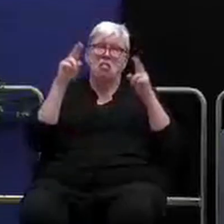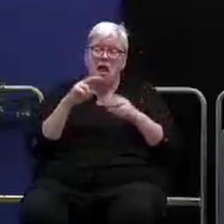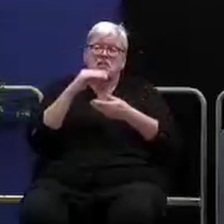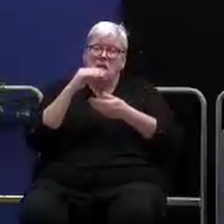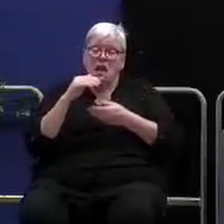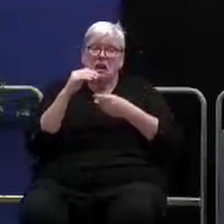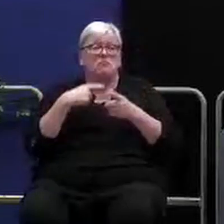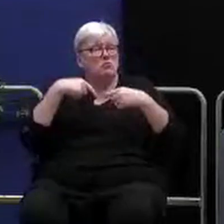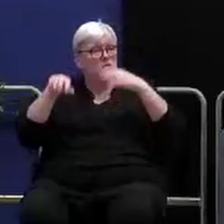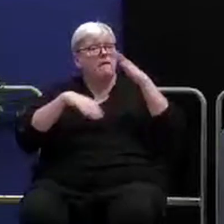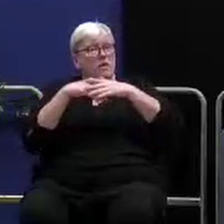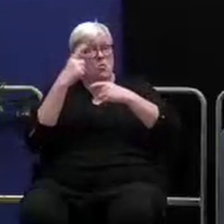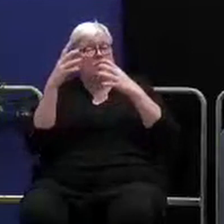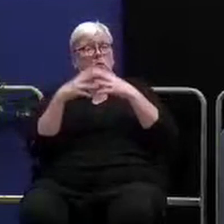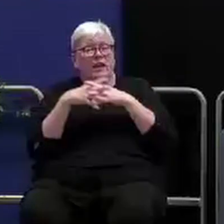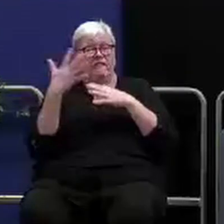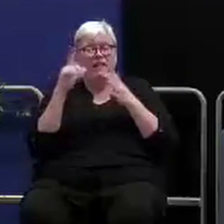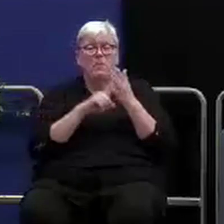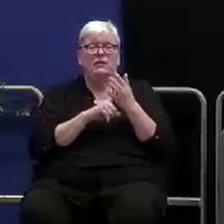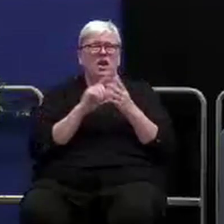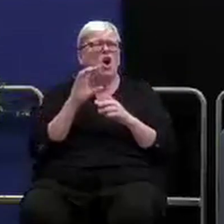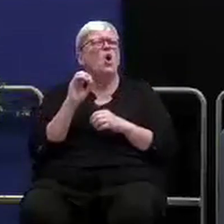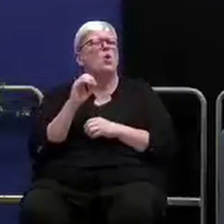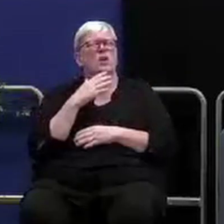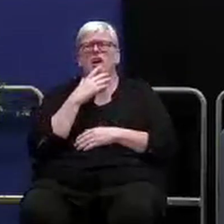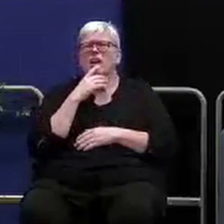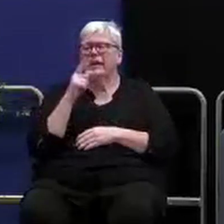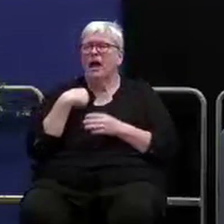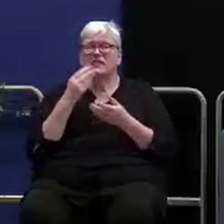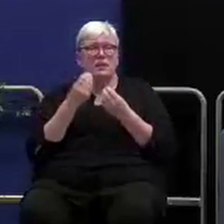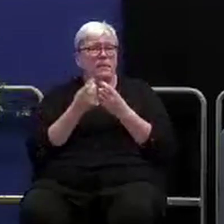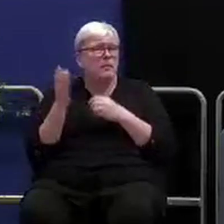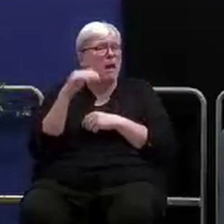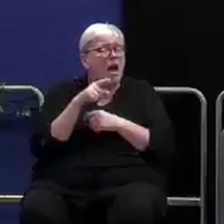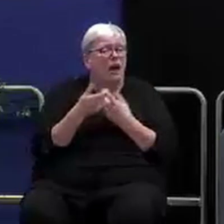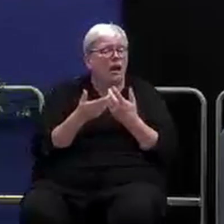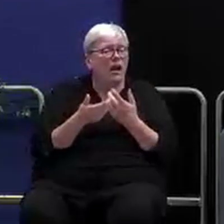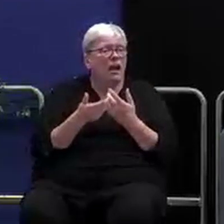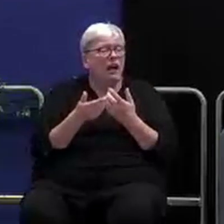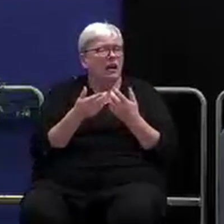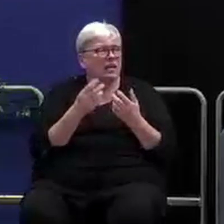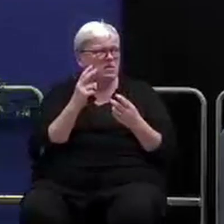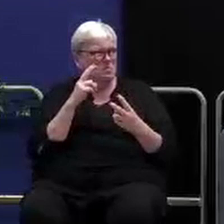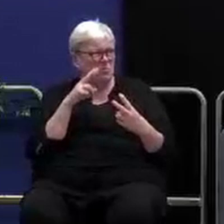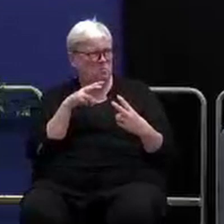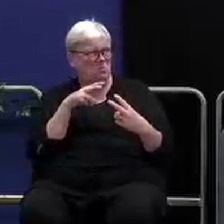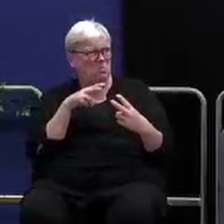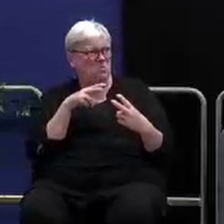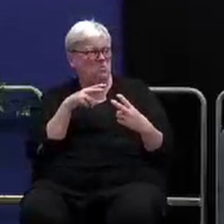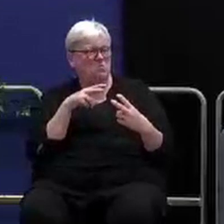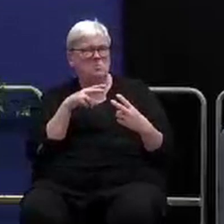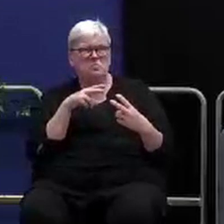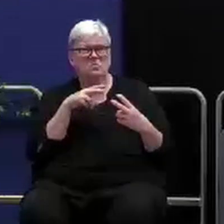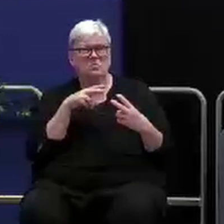entire week. "Oh," he said, "can I put something back?" She stared at him, letting